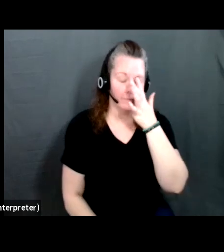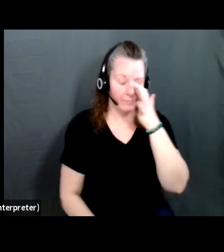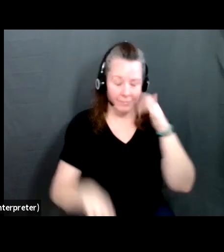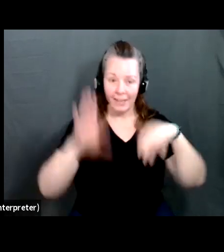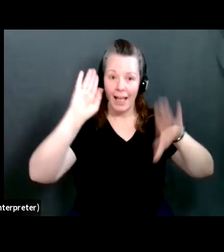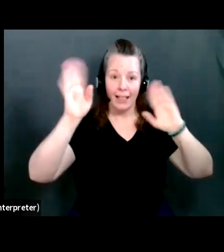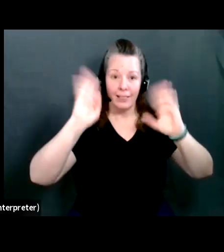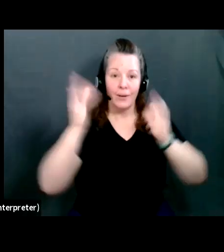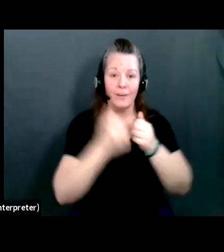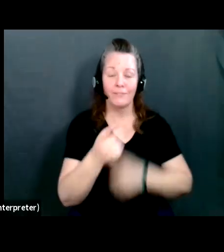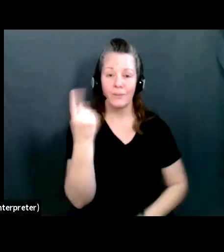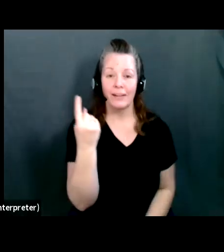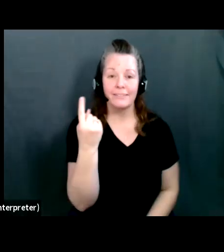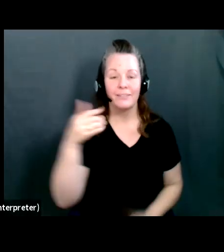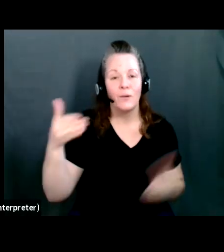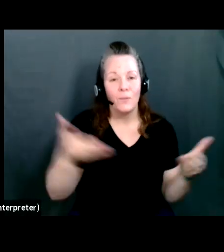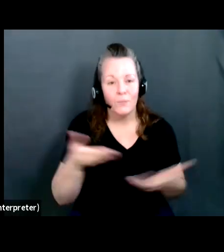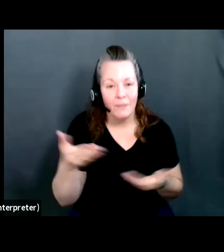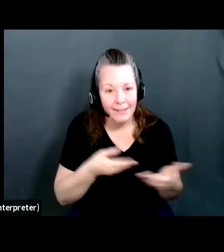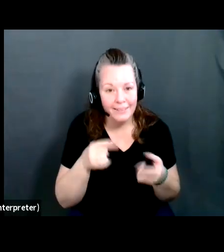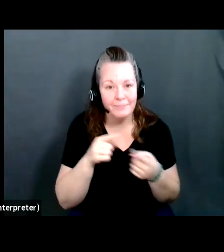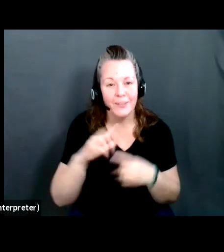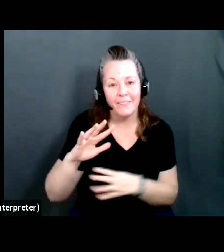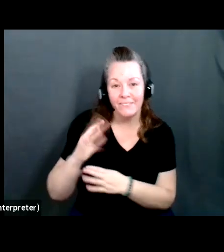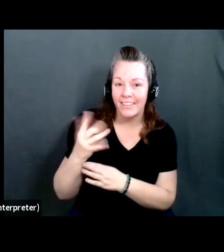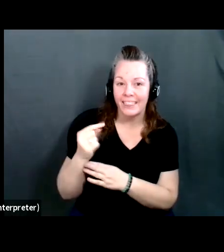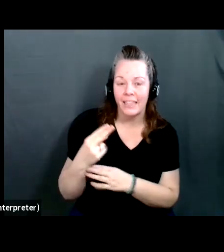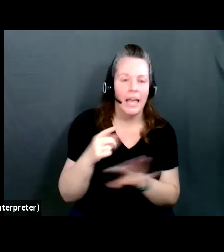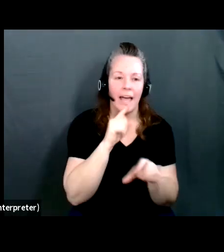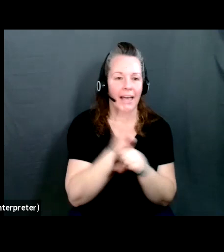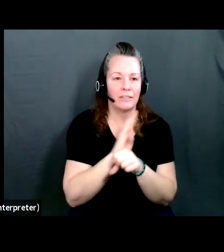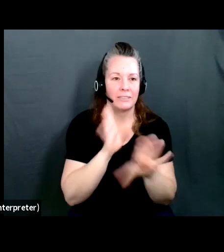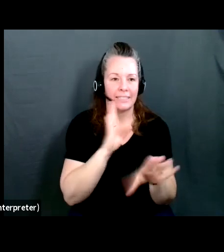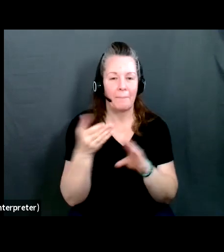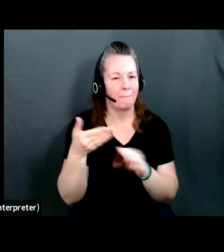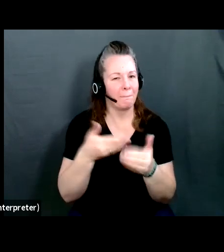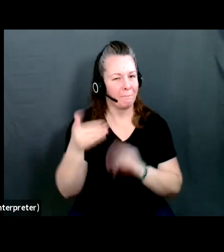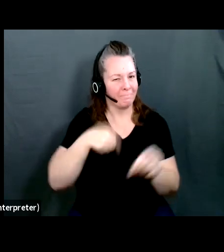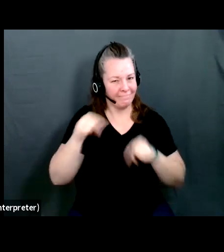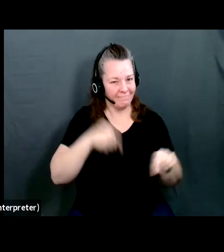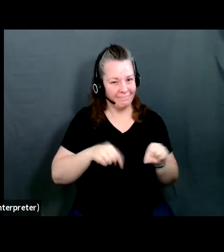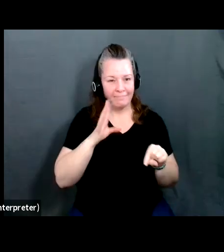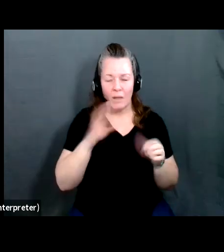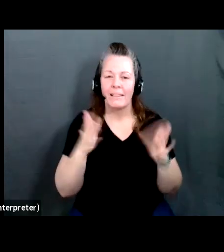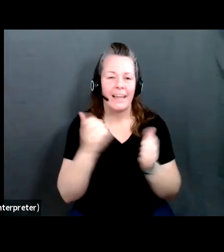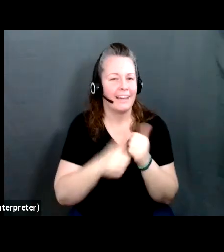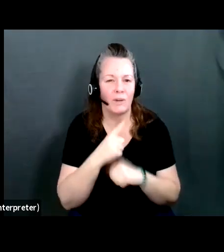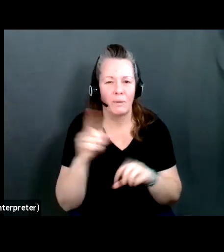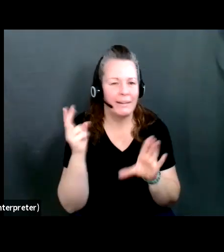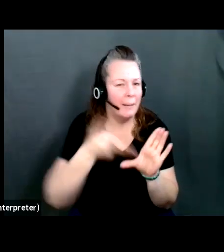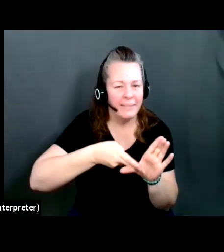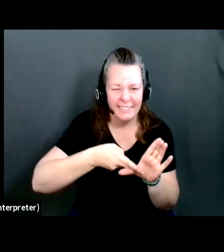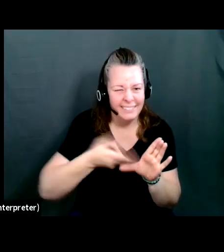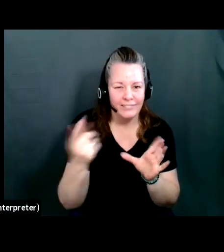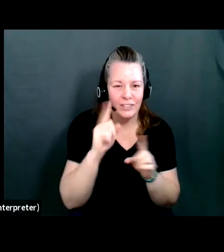Hello, everyone. Welcome to the fifth. Actually, I'm going to give, before I welcome people, I'm going to let everyone come in for a second. I